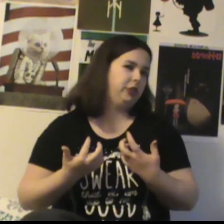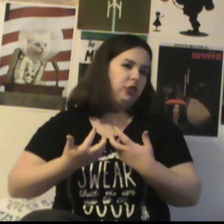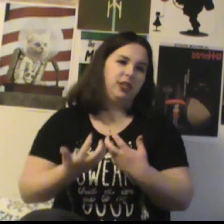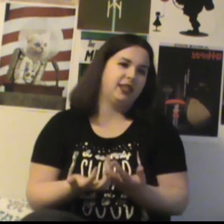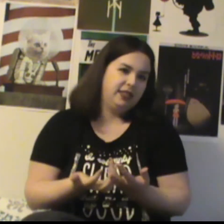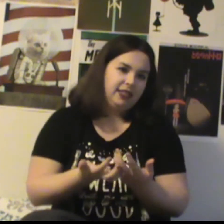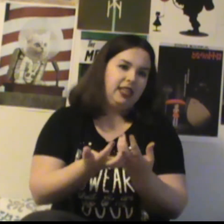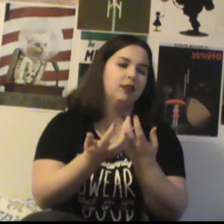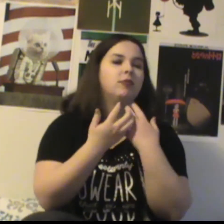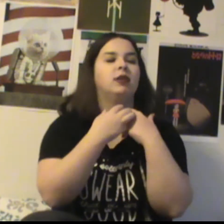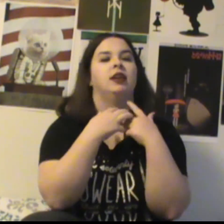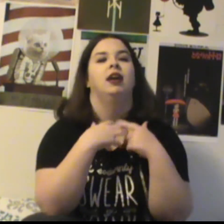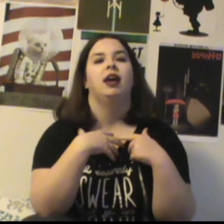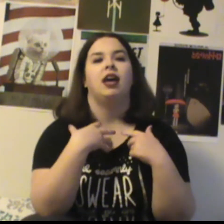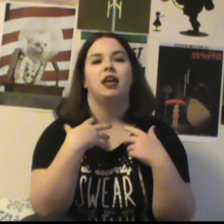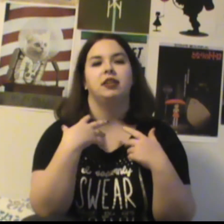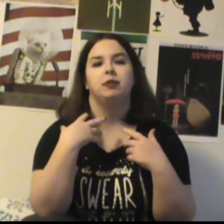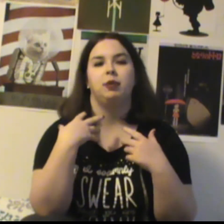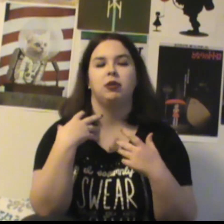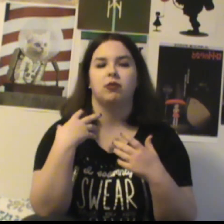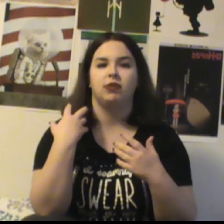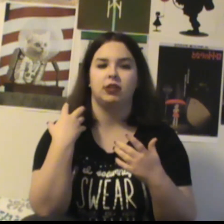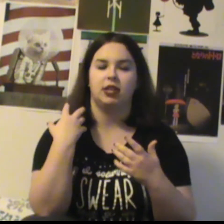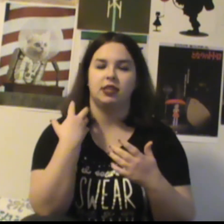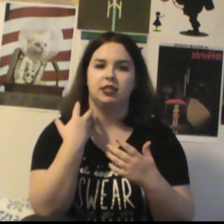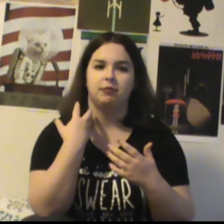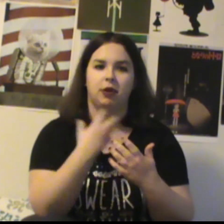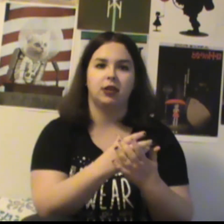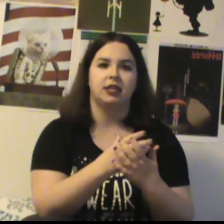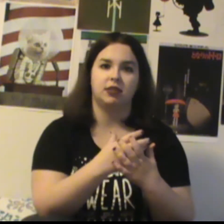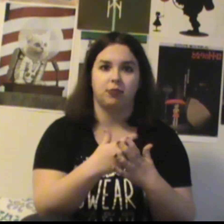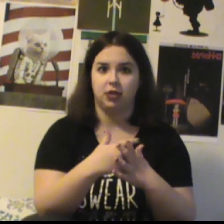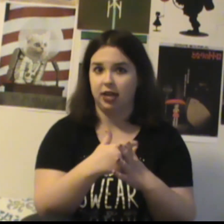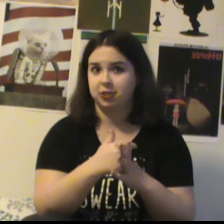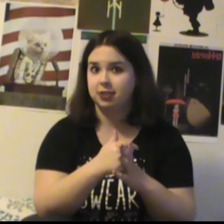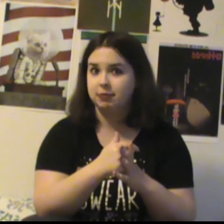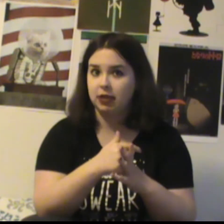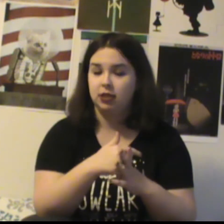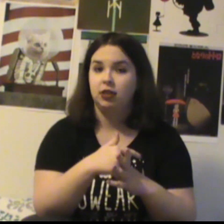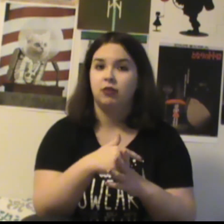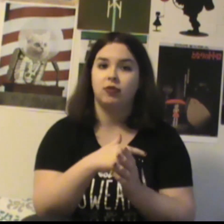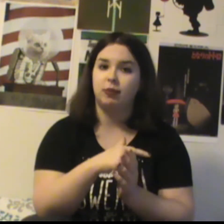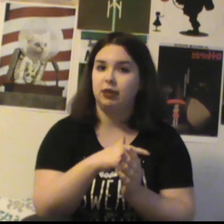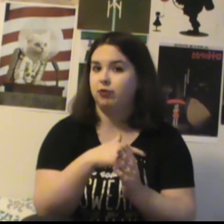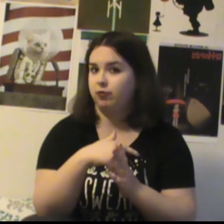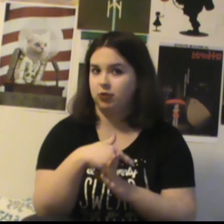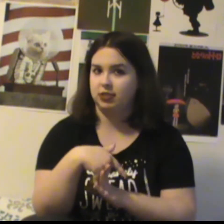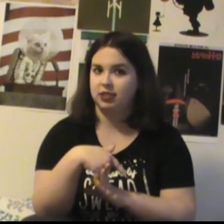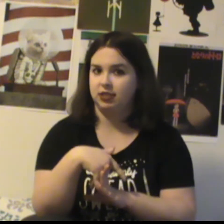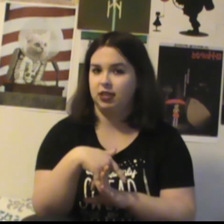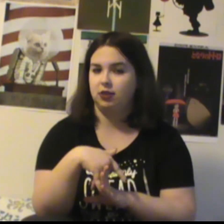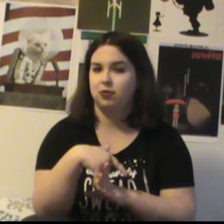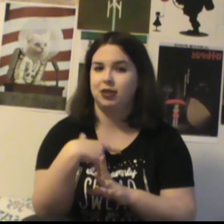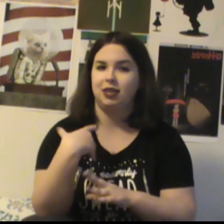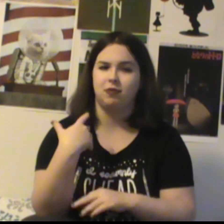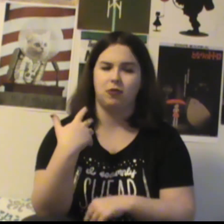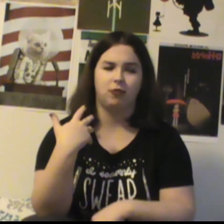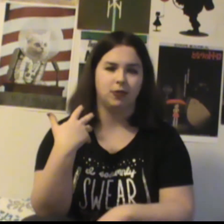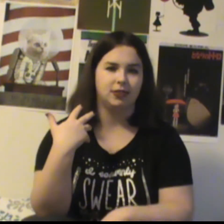she can see, and it being revealed that this mark is a protection spell from evil forces, and only evil forces